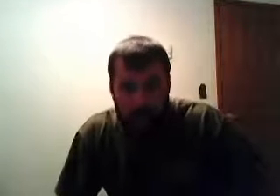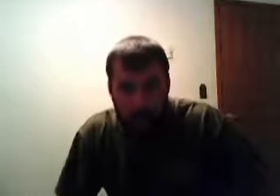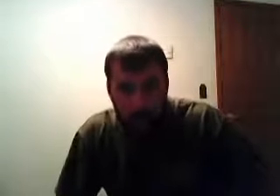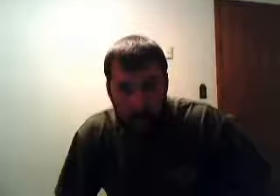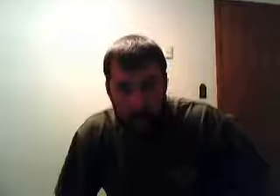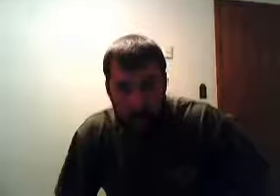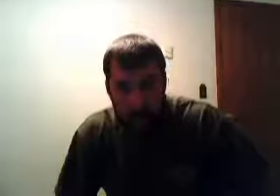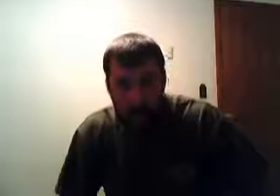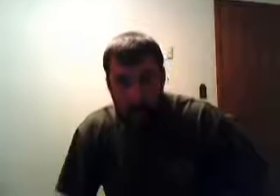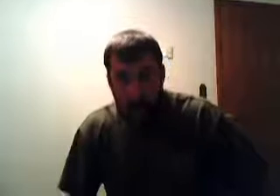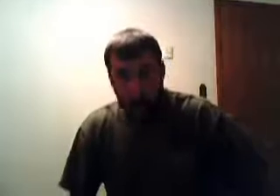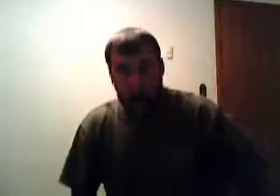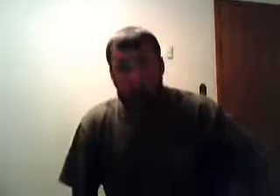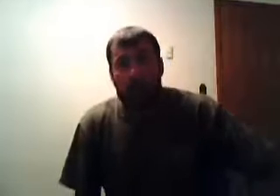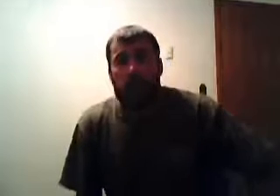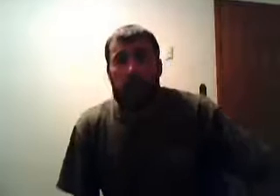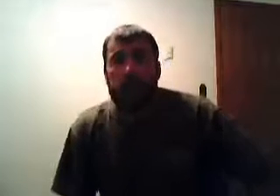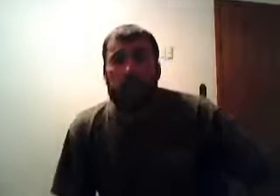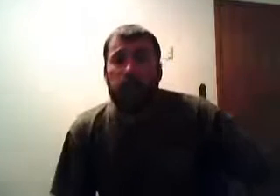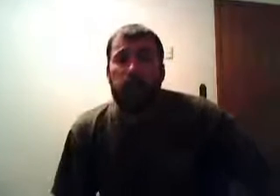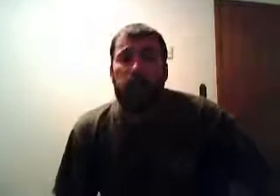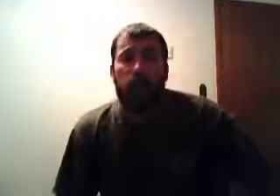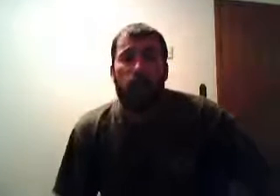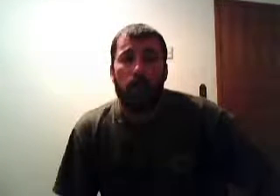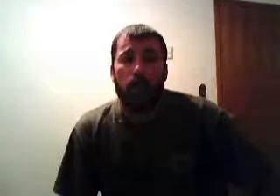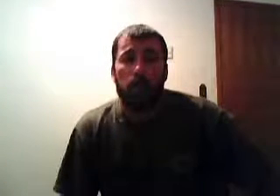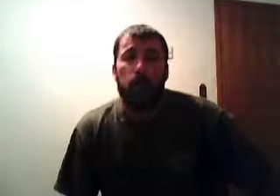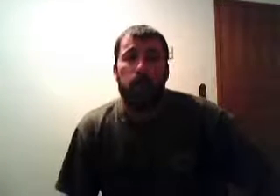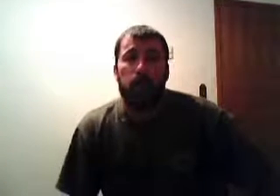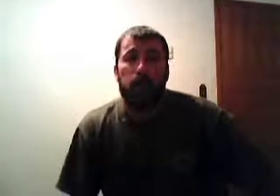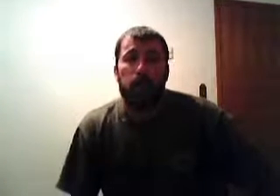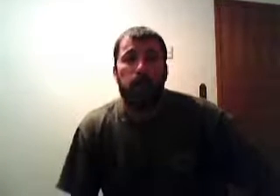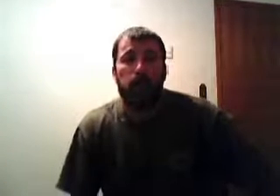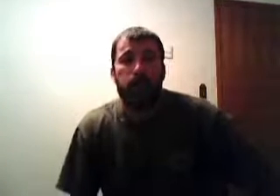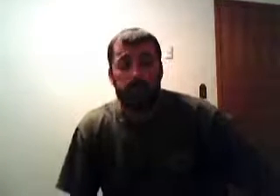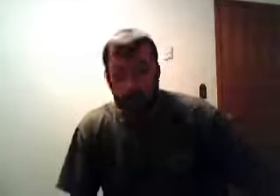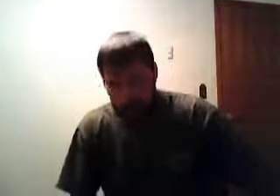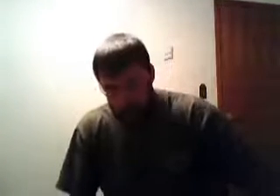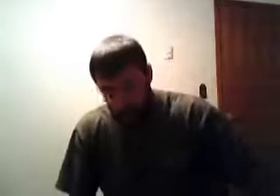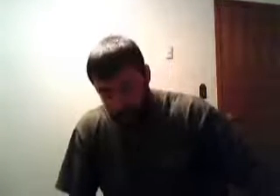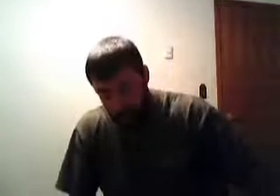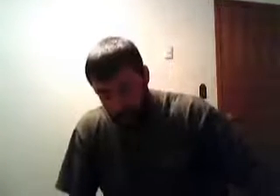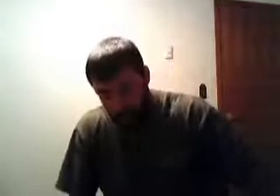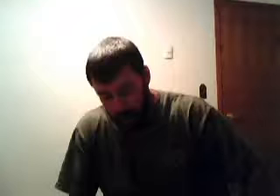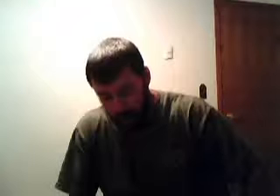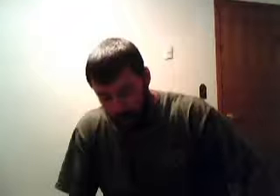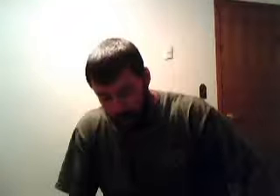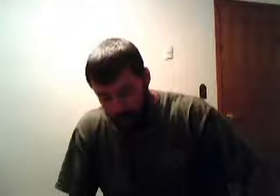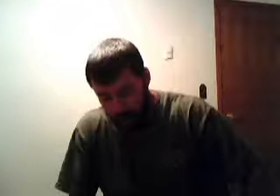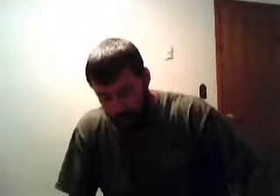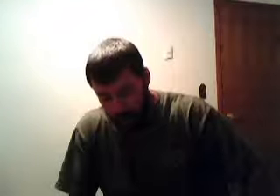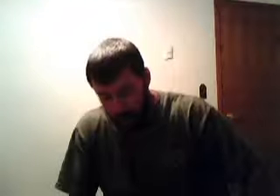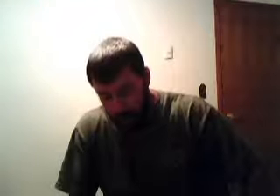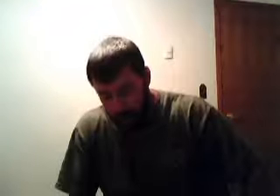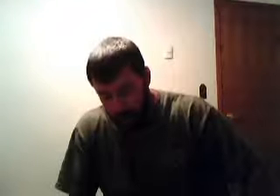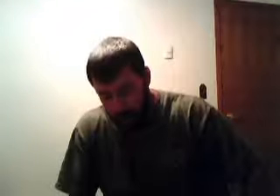internet. And then we don't have a voice of freedom anymore, do we? Let me read on. Their clanking